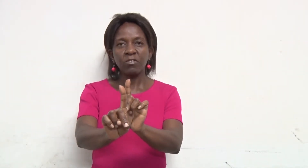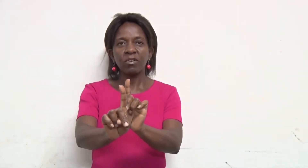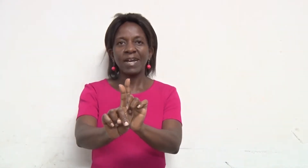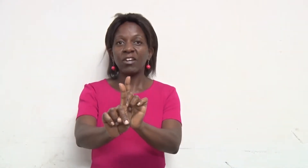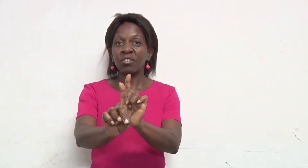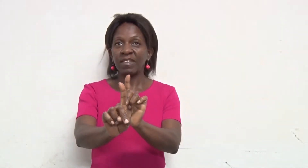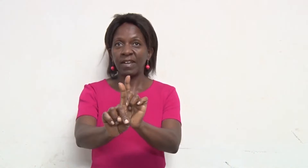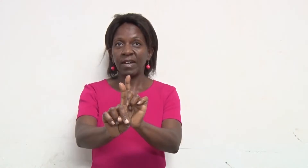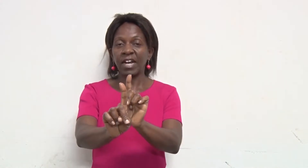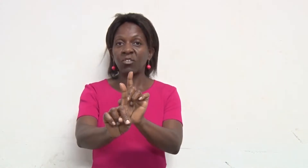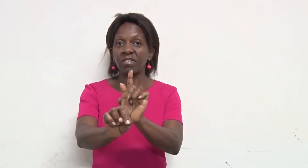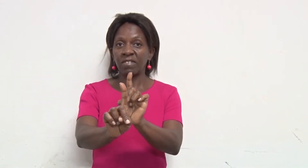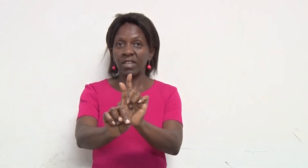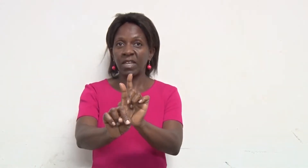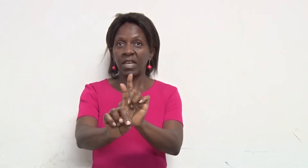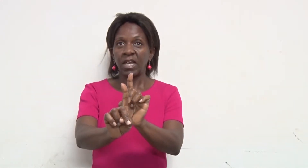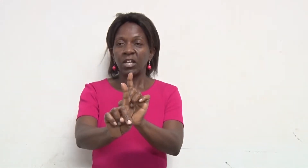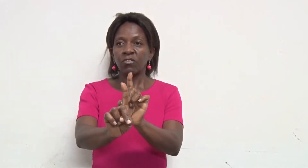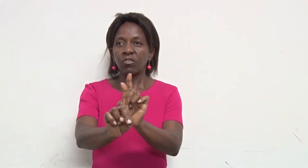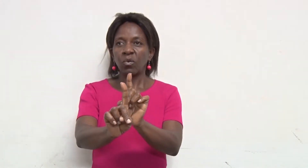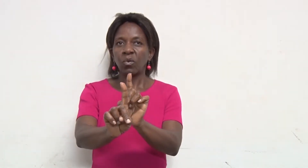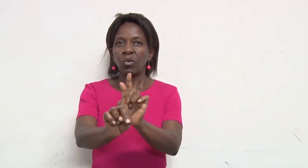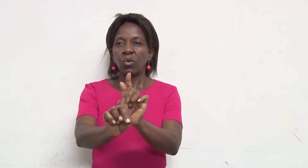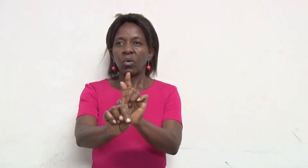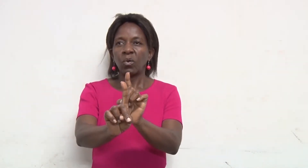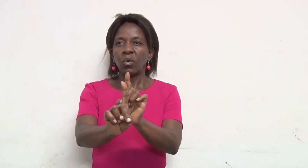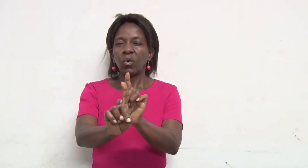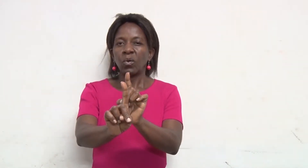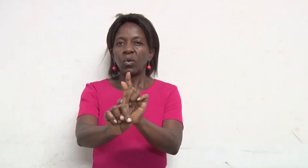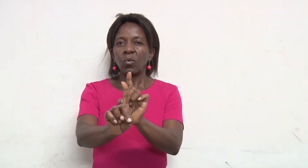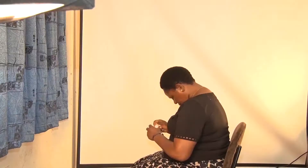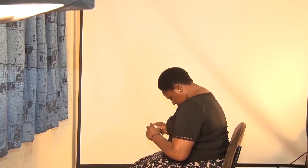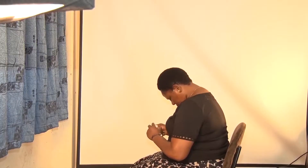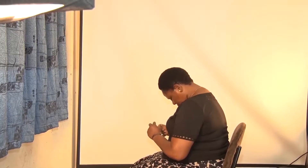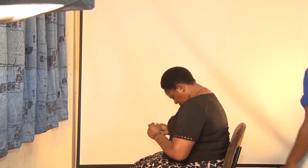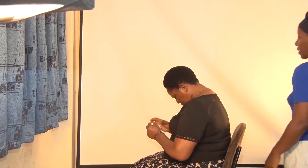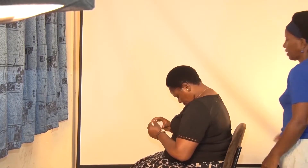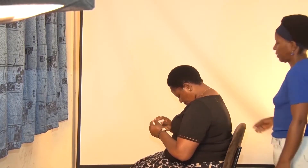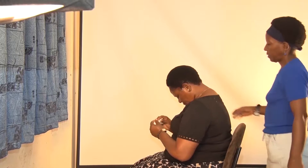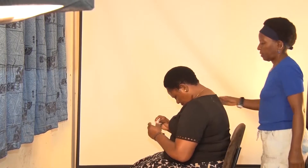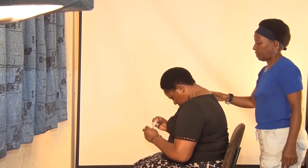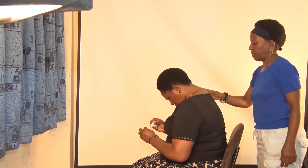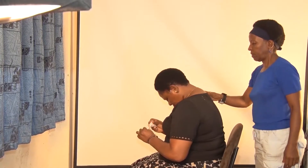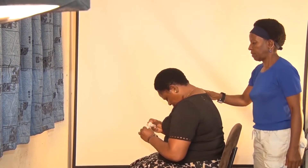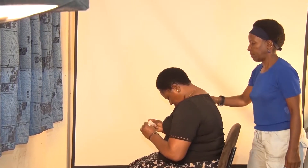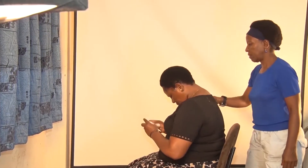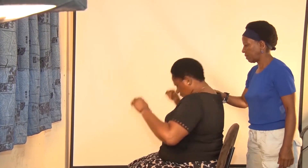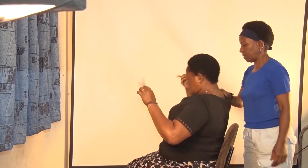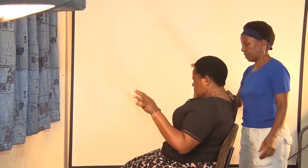person cannot hear, cannot see. So when you approach them from the back, it startles them.